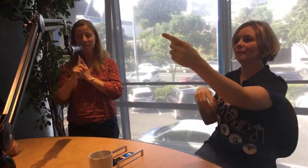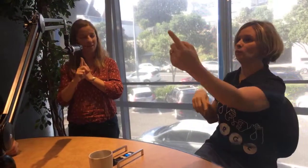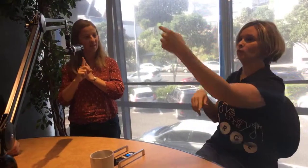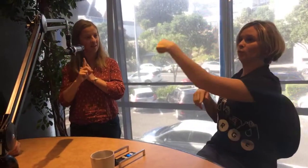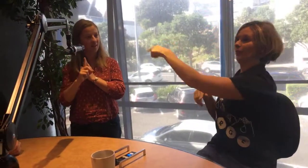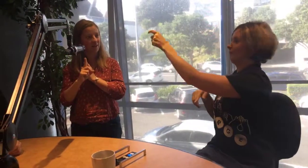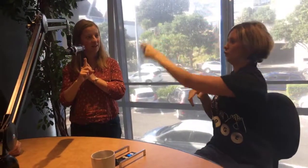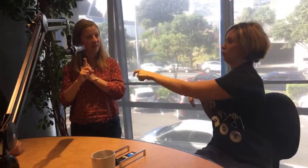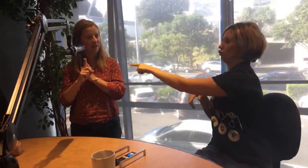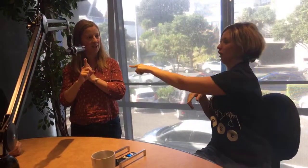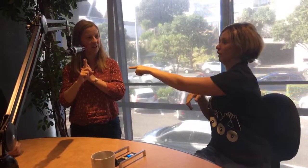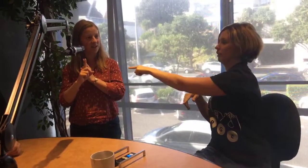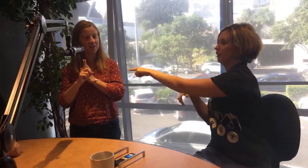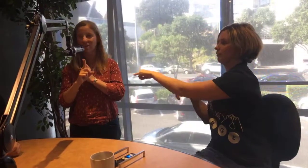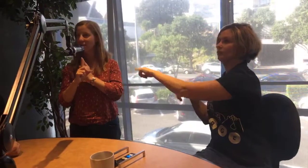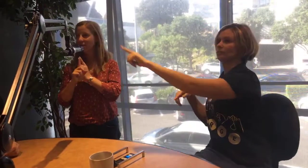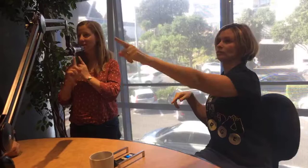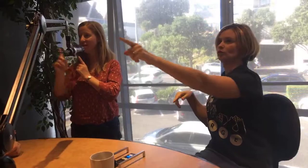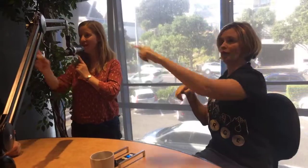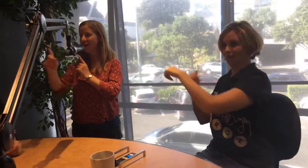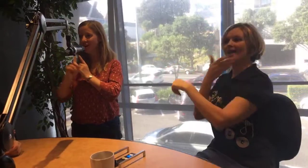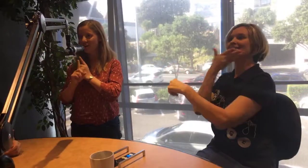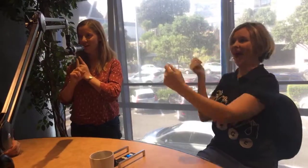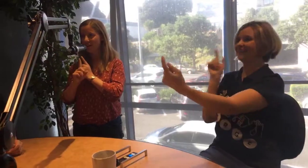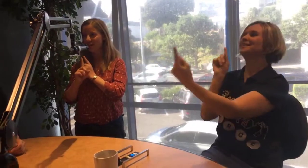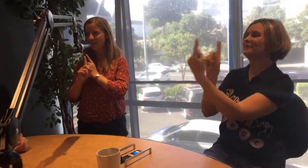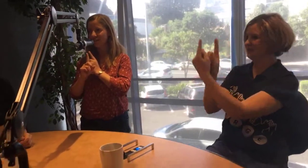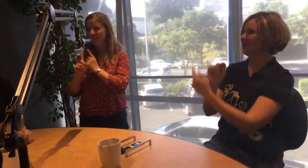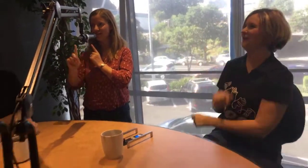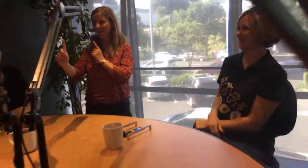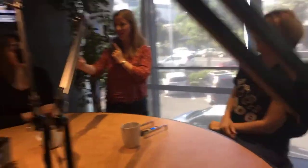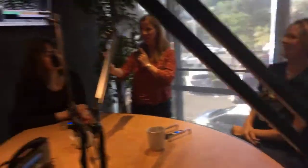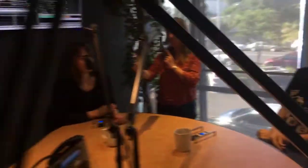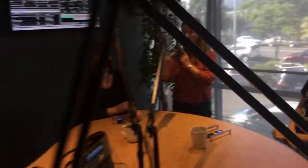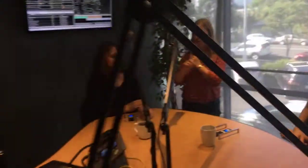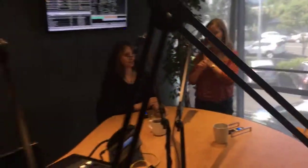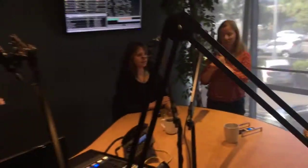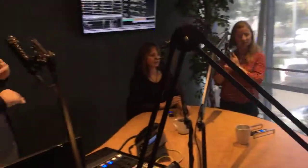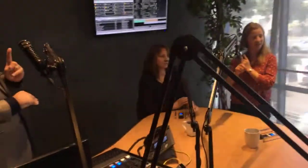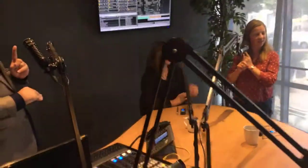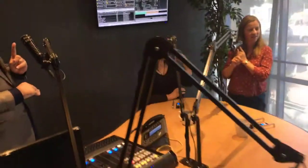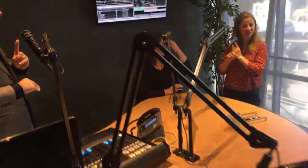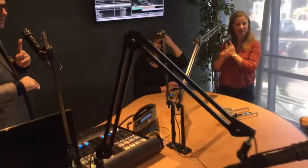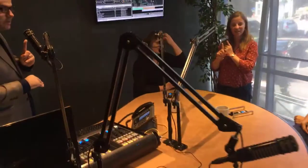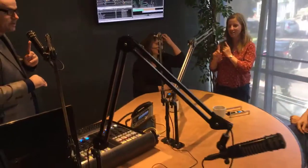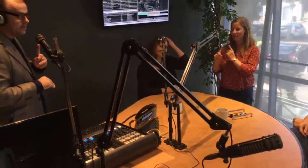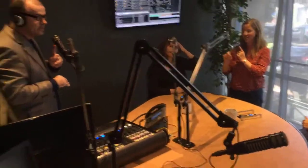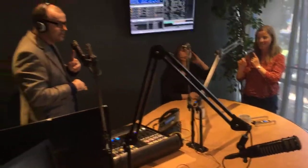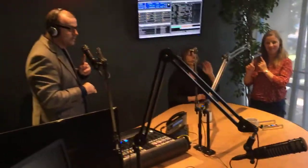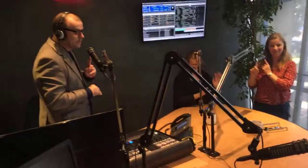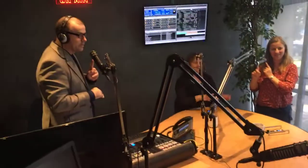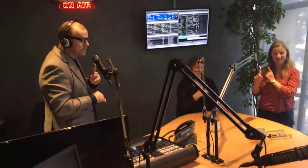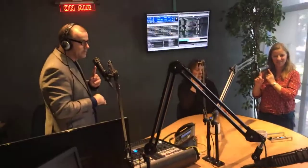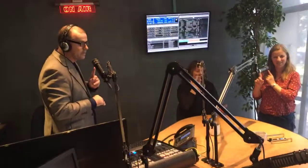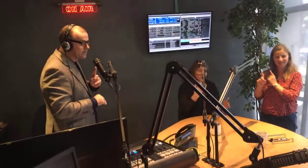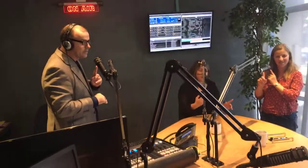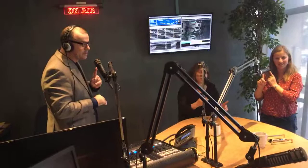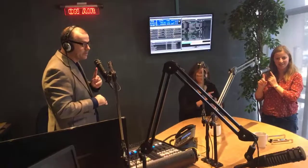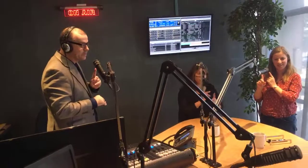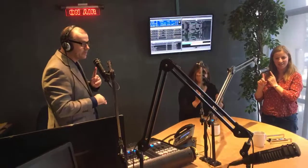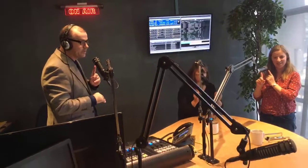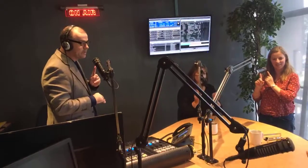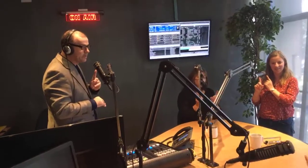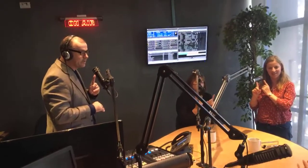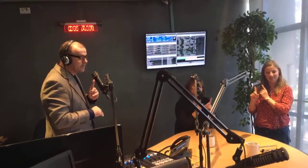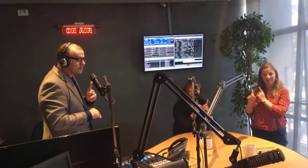like that. Okay. So you're going to do it directionally towards Diane. And you're Right. probably gonna want to be careful not to join those